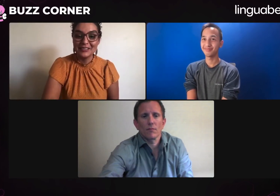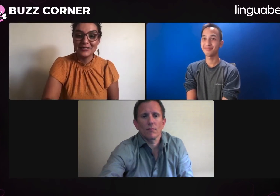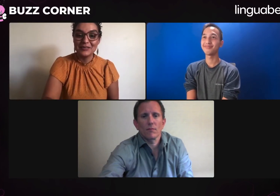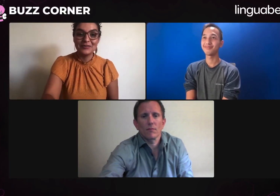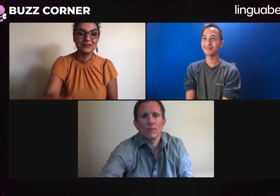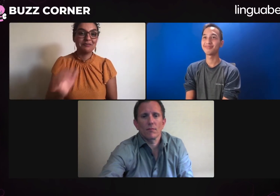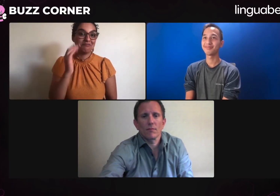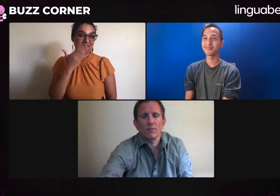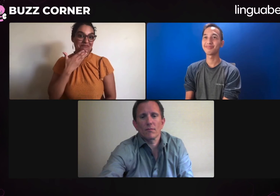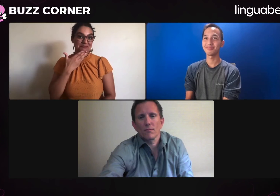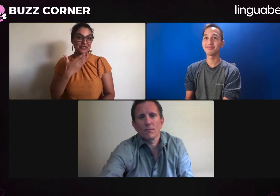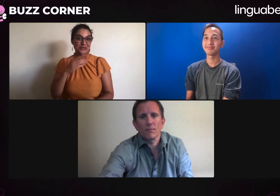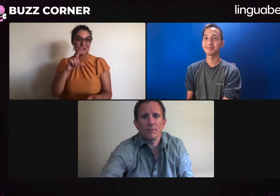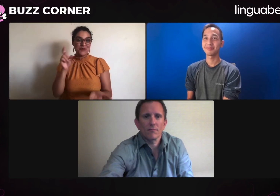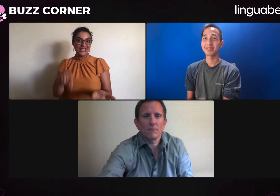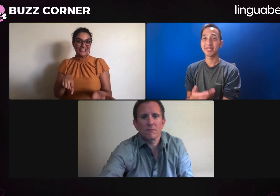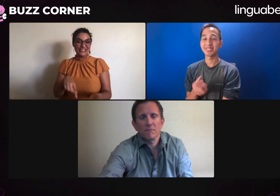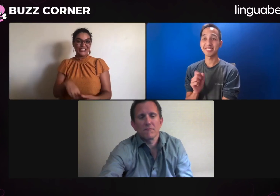deaf community?